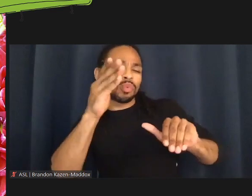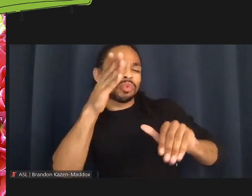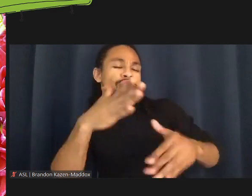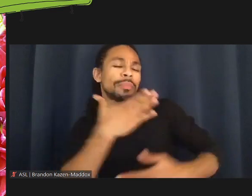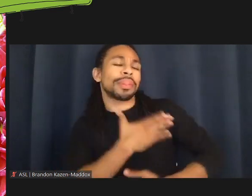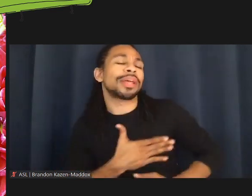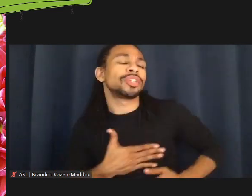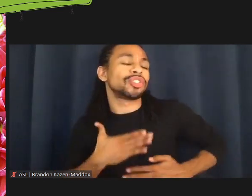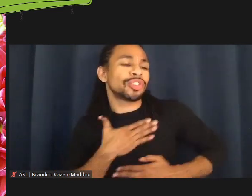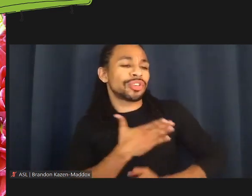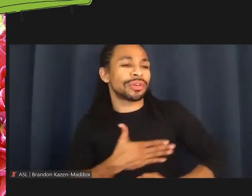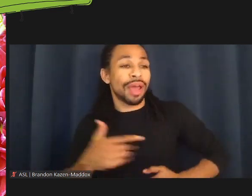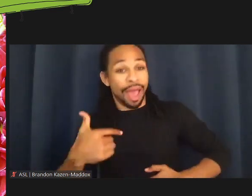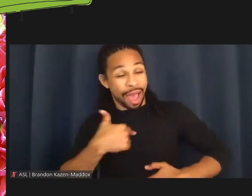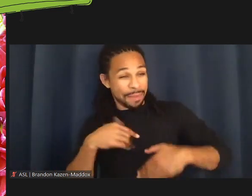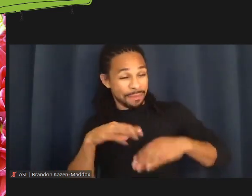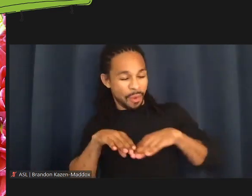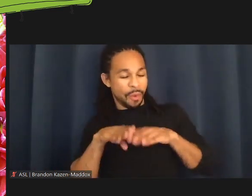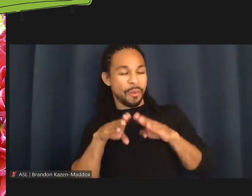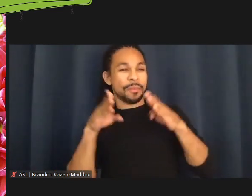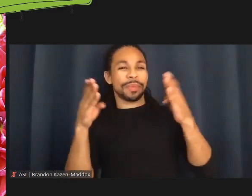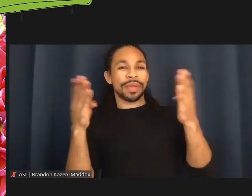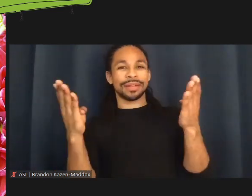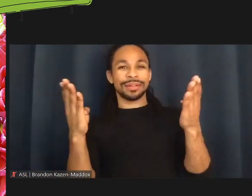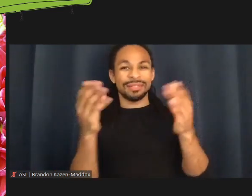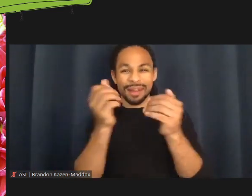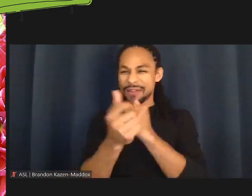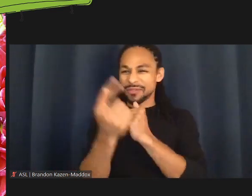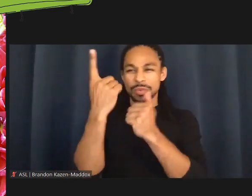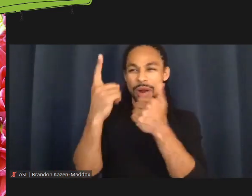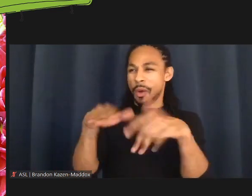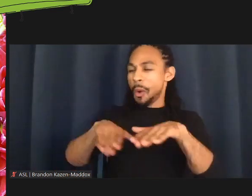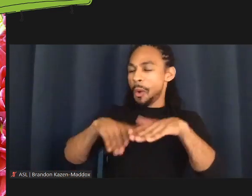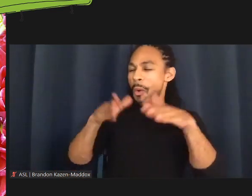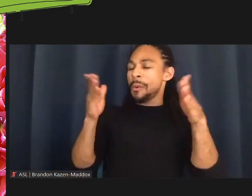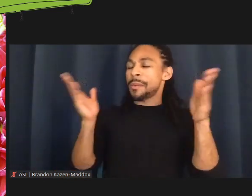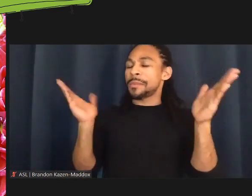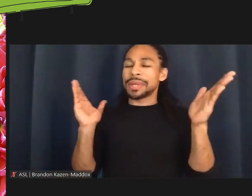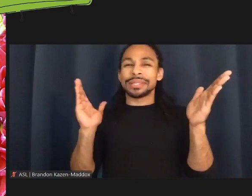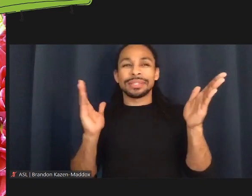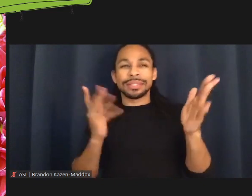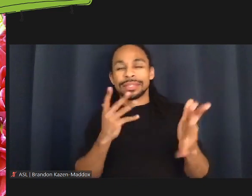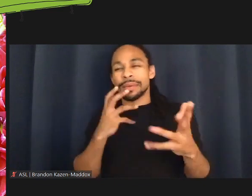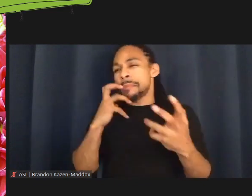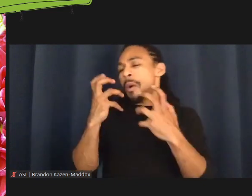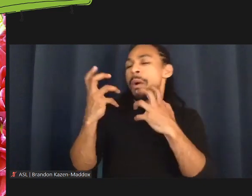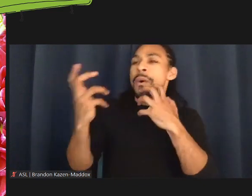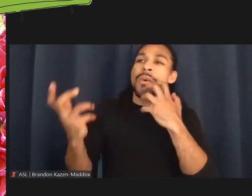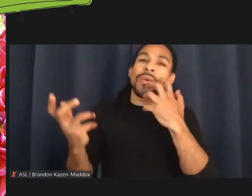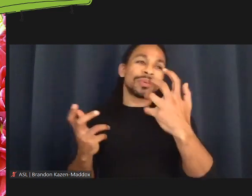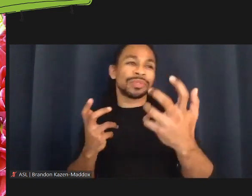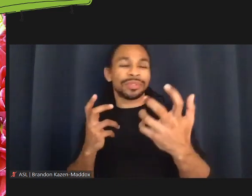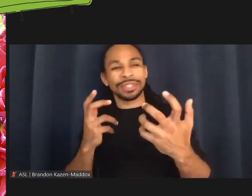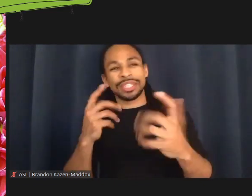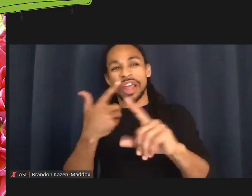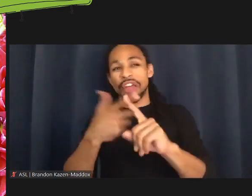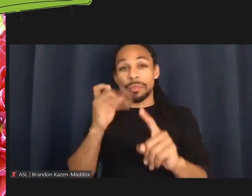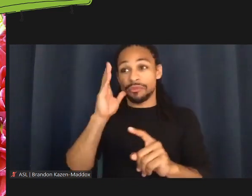Everyone's opening up in moans. Dogwood parades toward pleasure from future